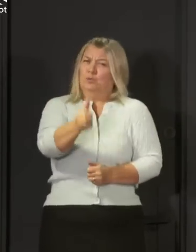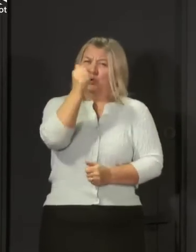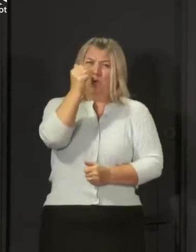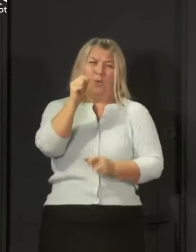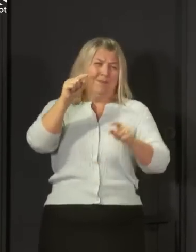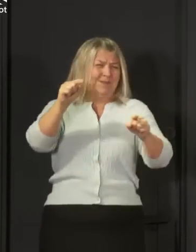time yet to come. So, for example, as I indicated last week,